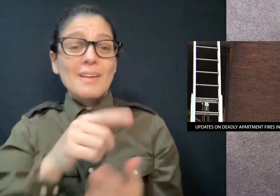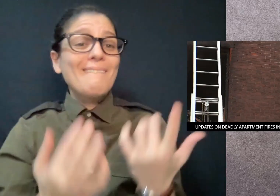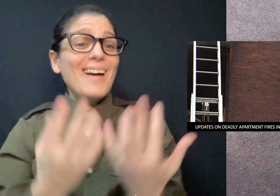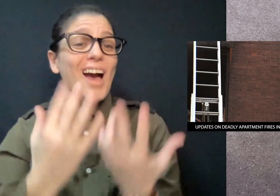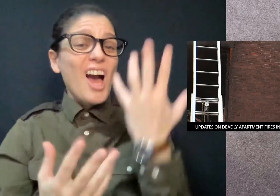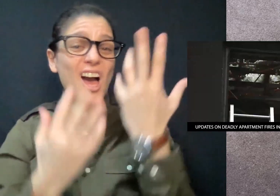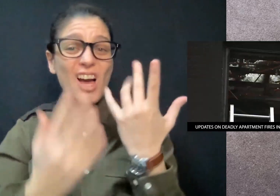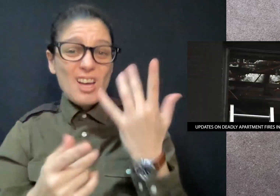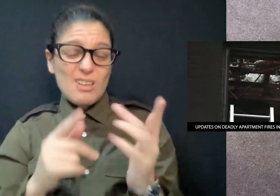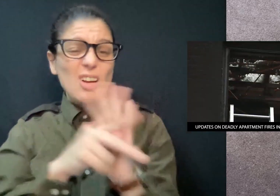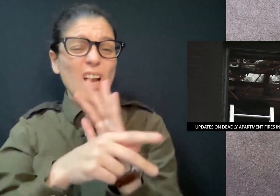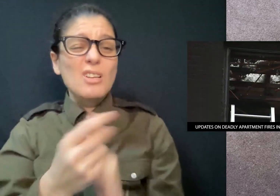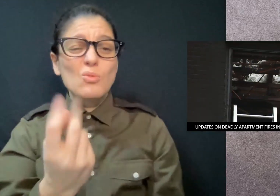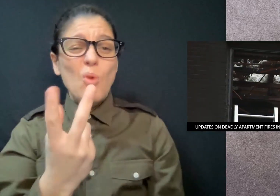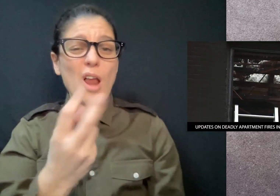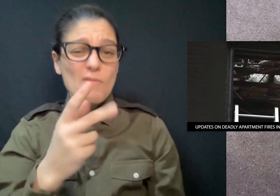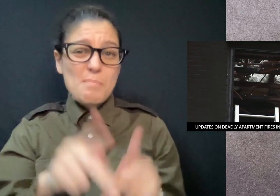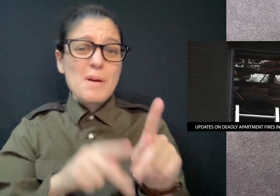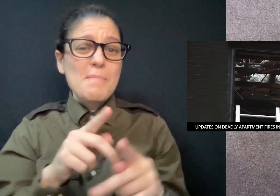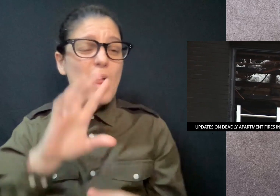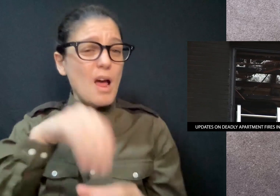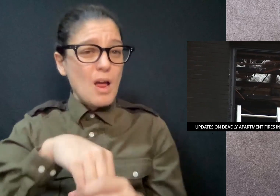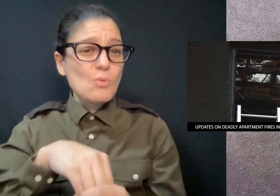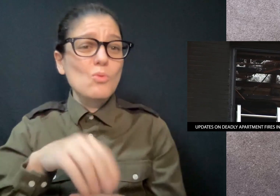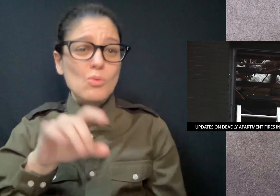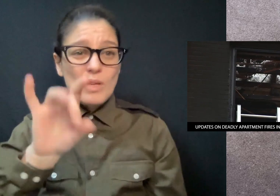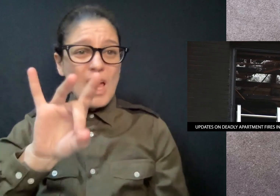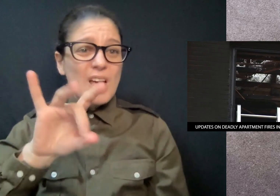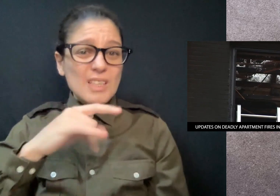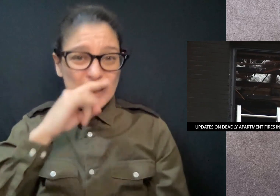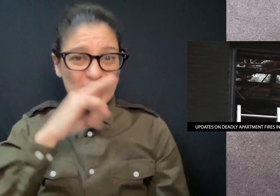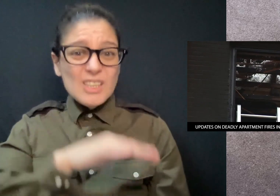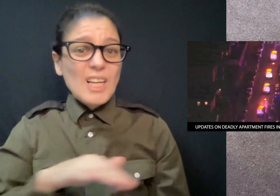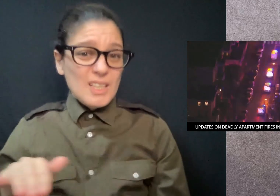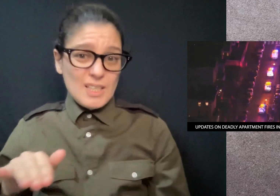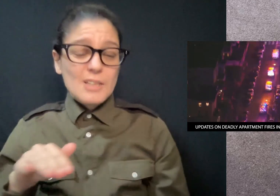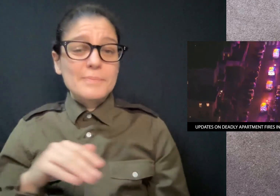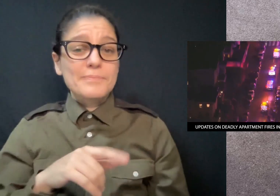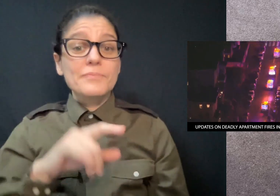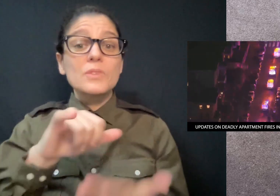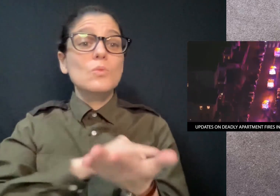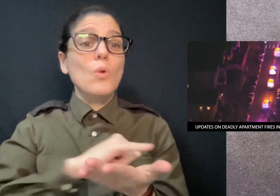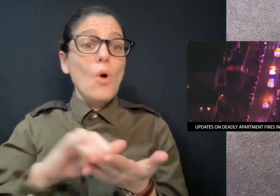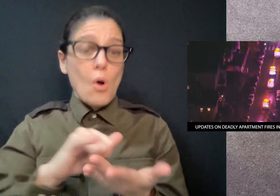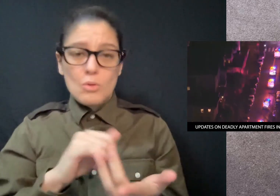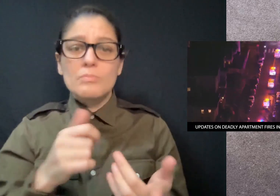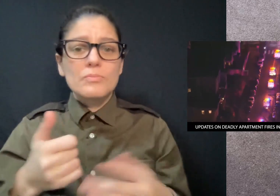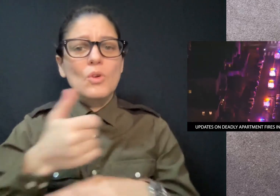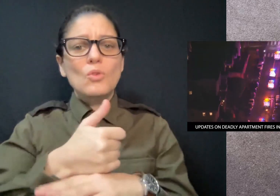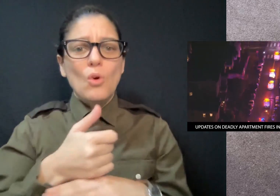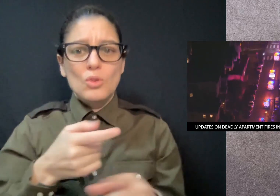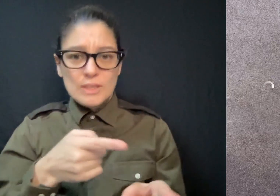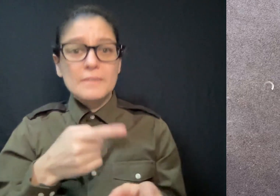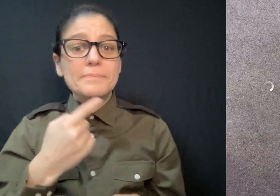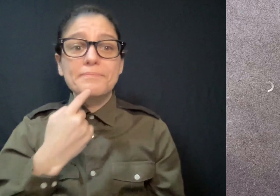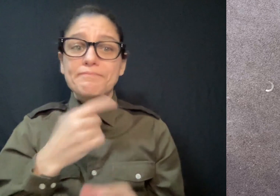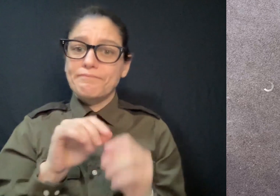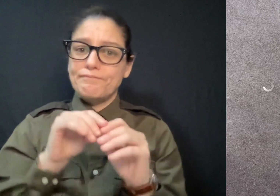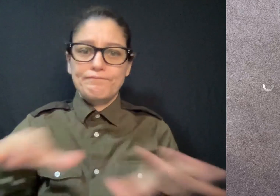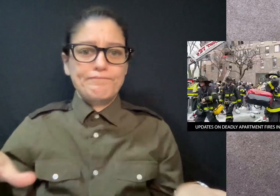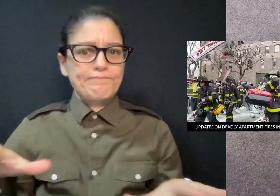Authorities say a 5-year-old witness to the deadly apartment fire in Philadelphia last week told them